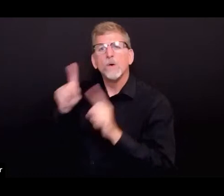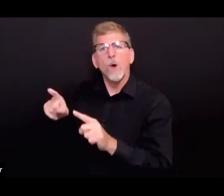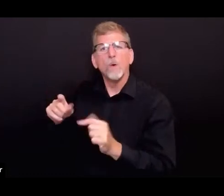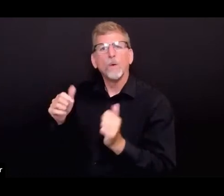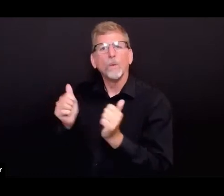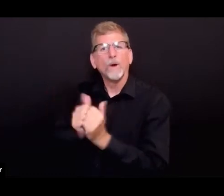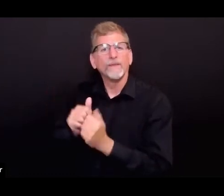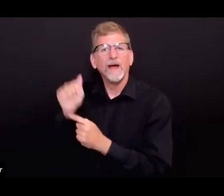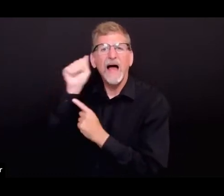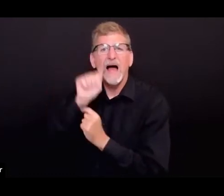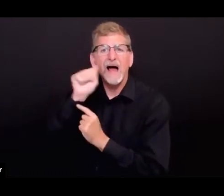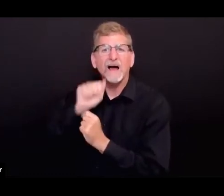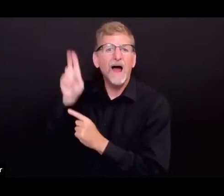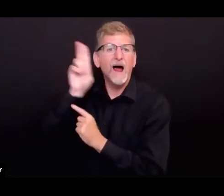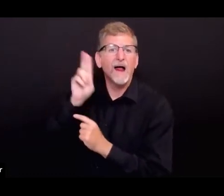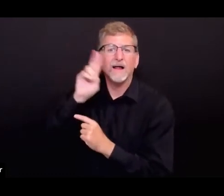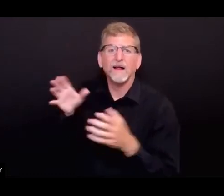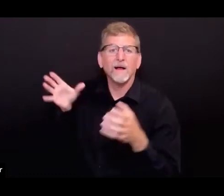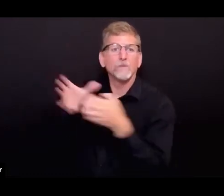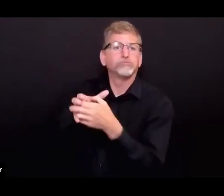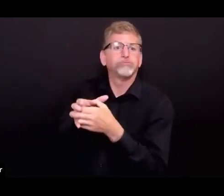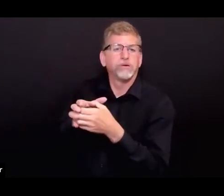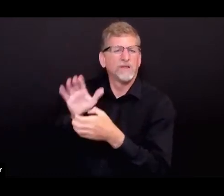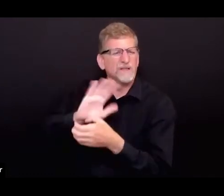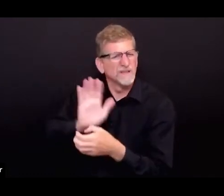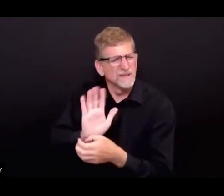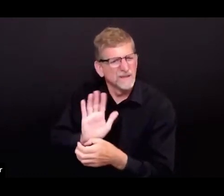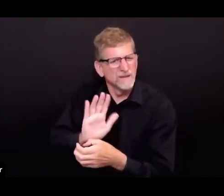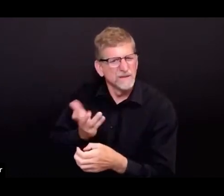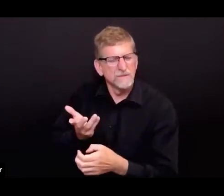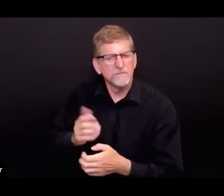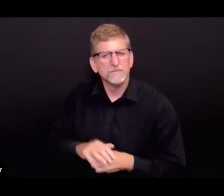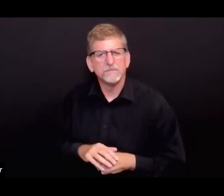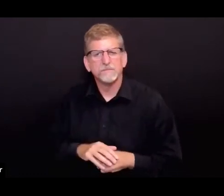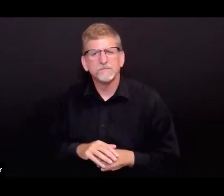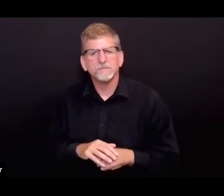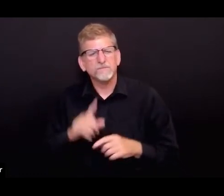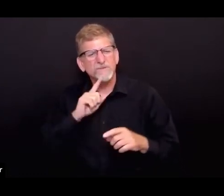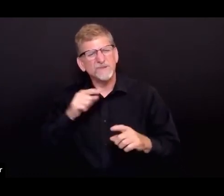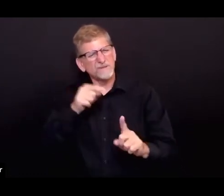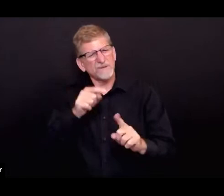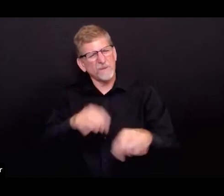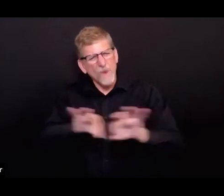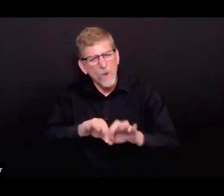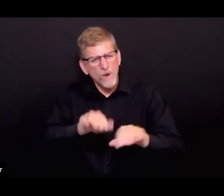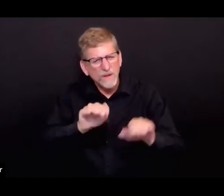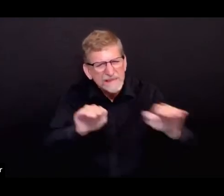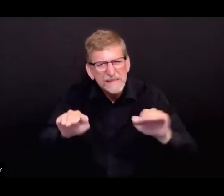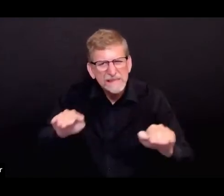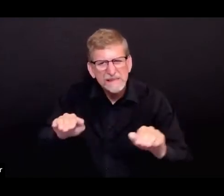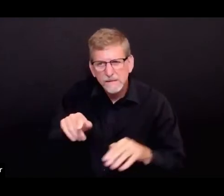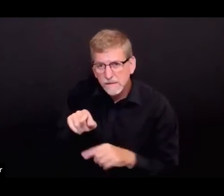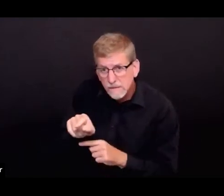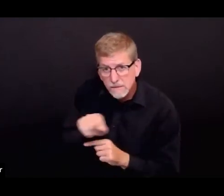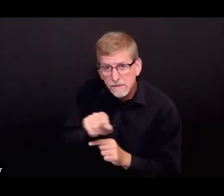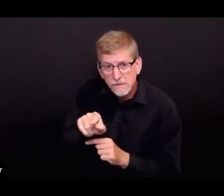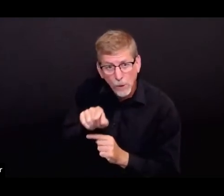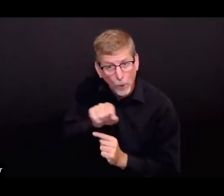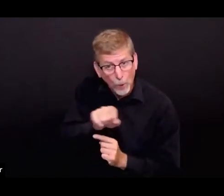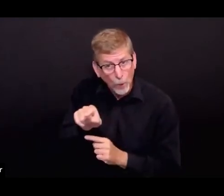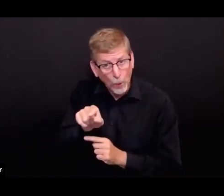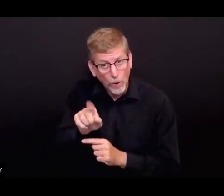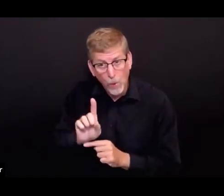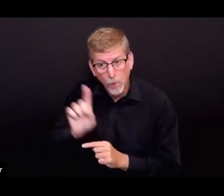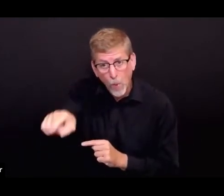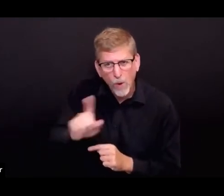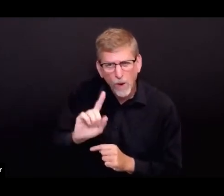don't know where everybody's been. I think Chris's point on this is, and Jan's point is, we have room to grow here. I'm pretty disappointed with,